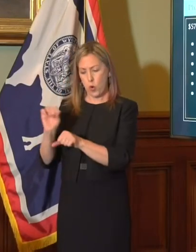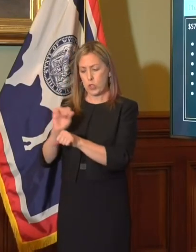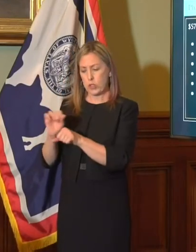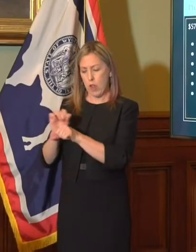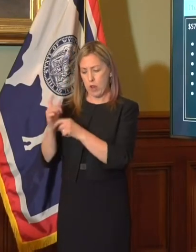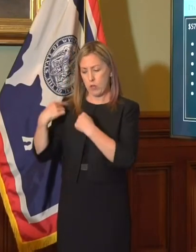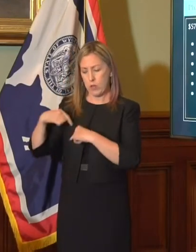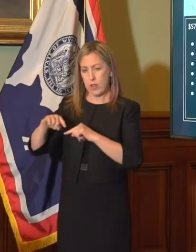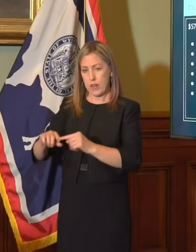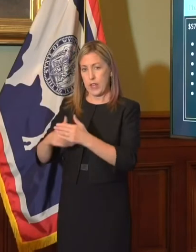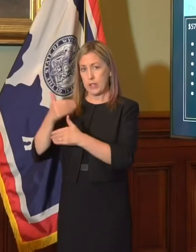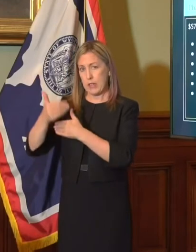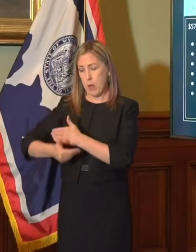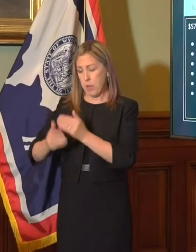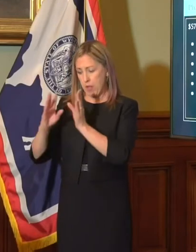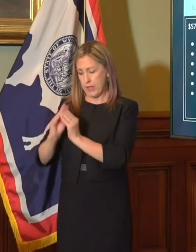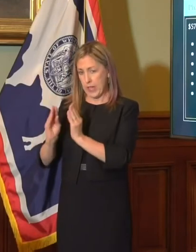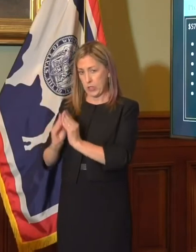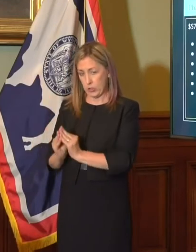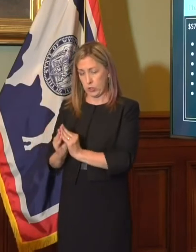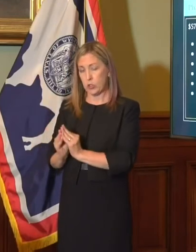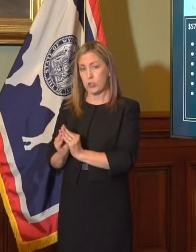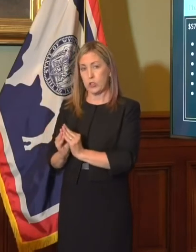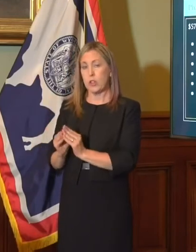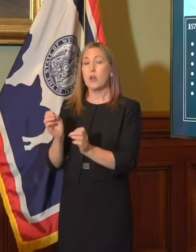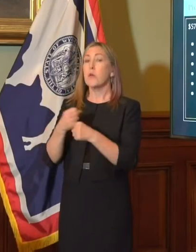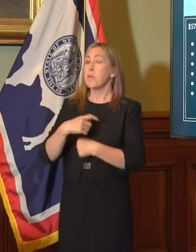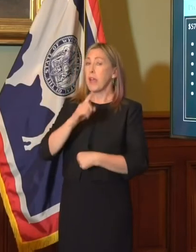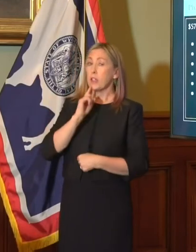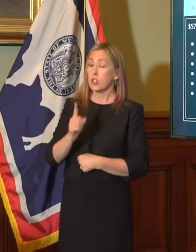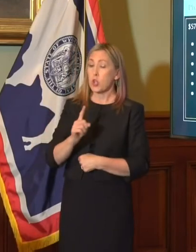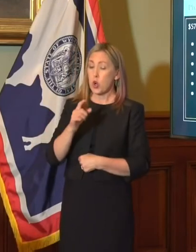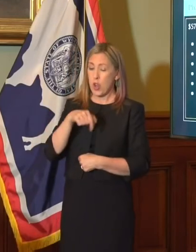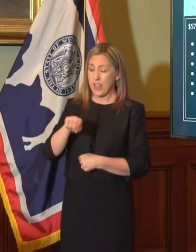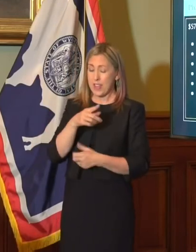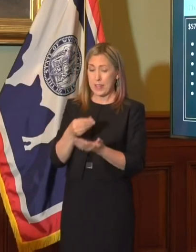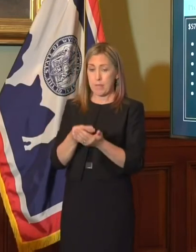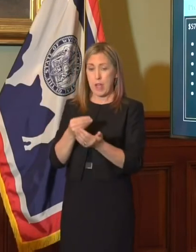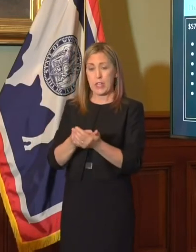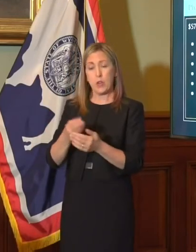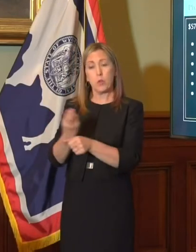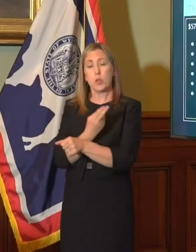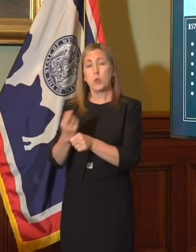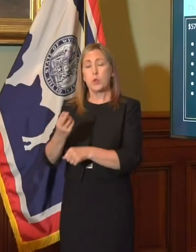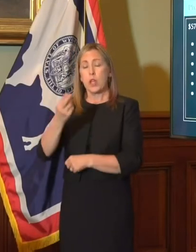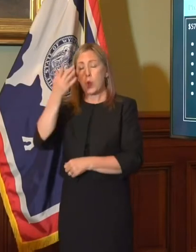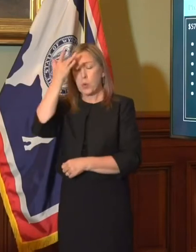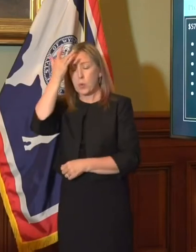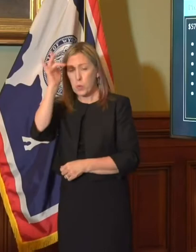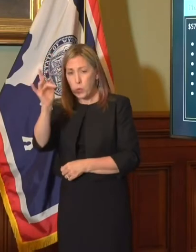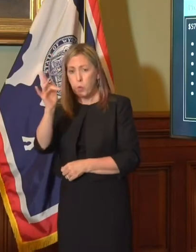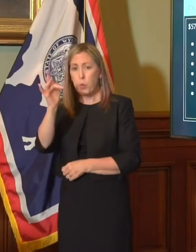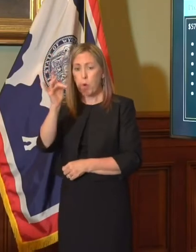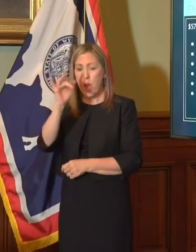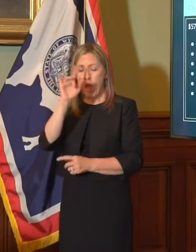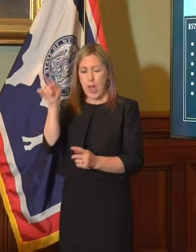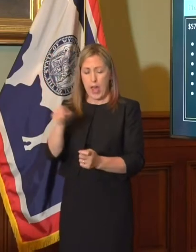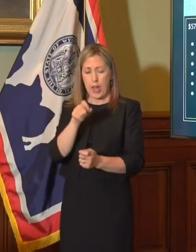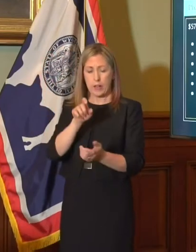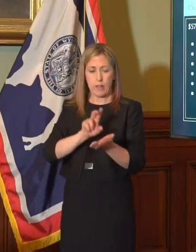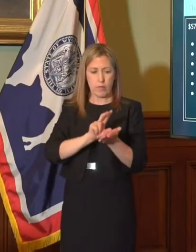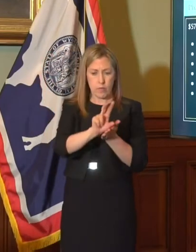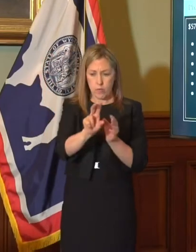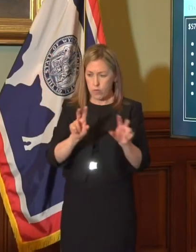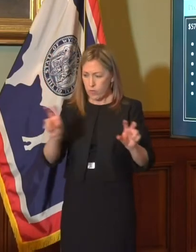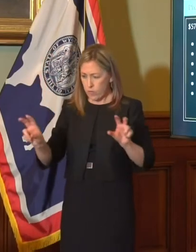of sessions, so that we make sure that we use this money wisely and that we target it for the purposes I'm about